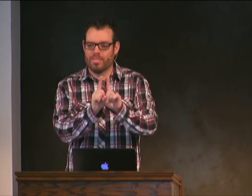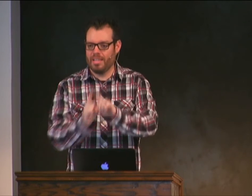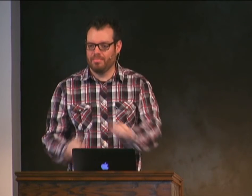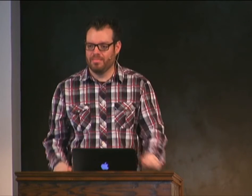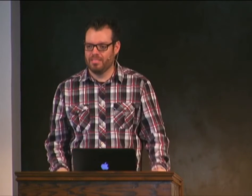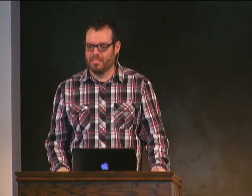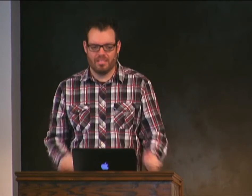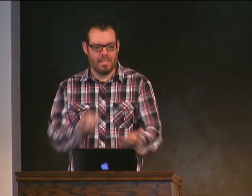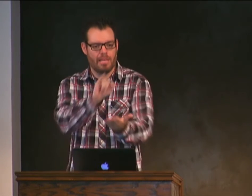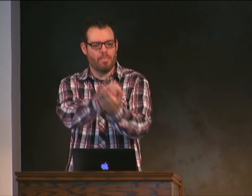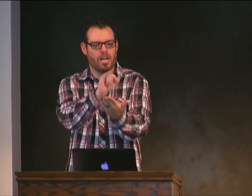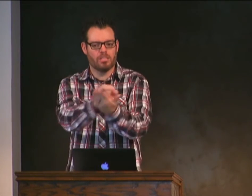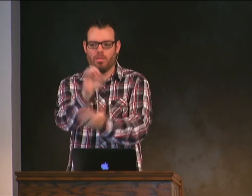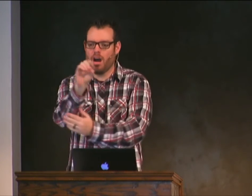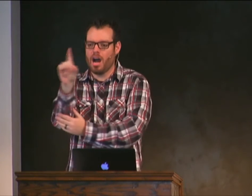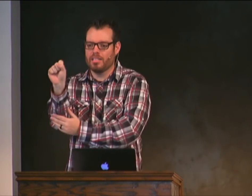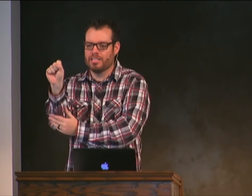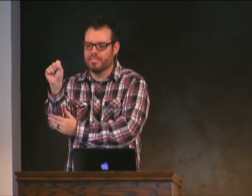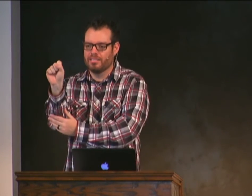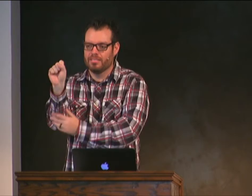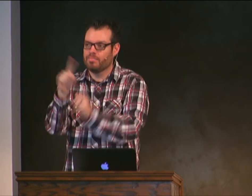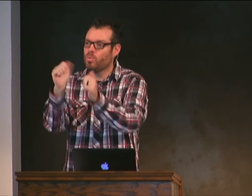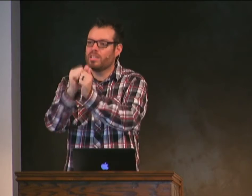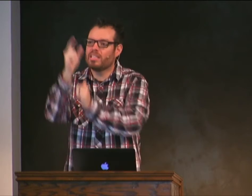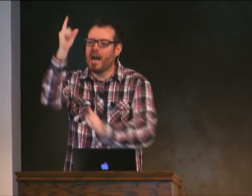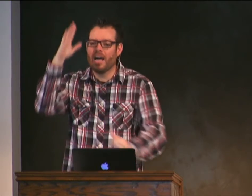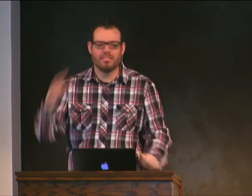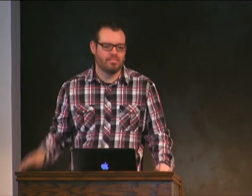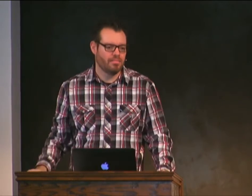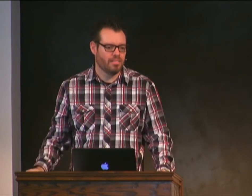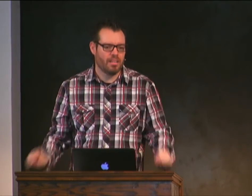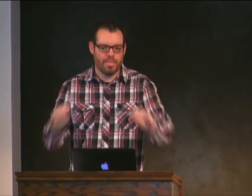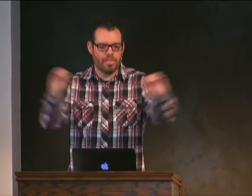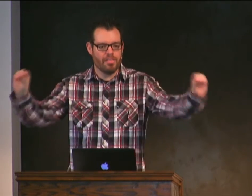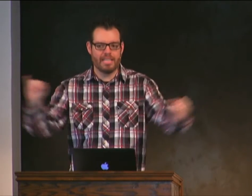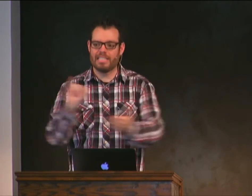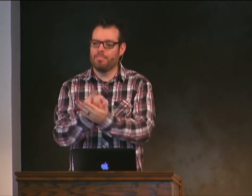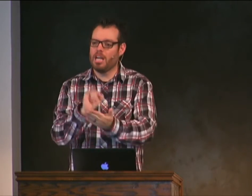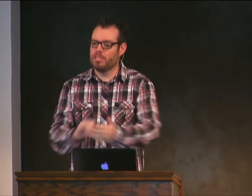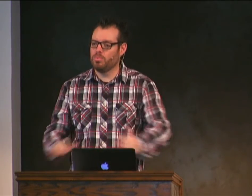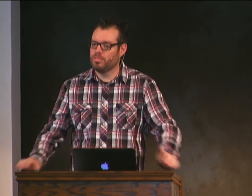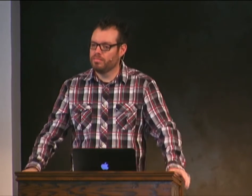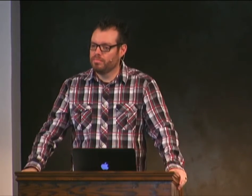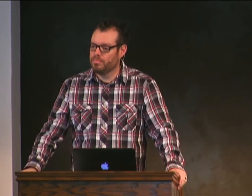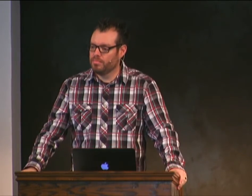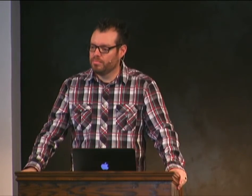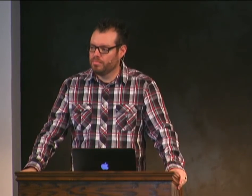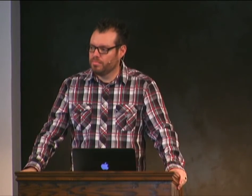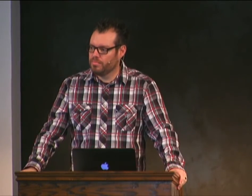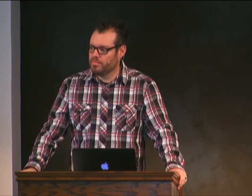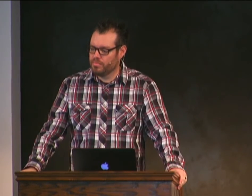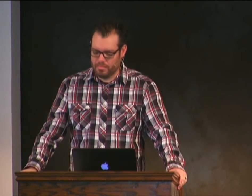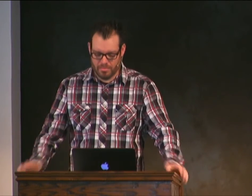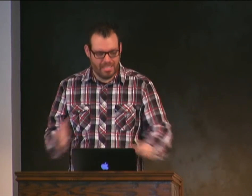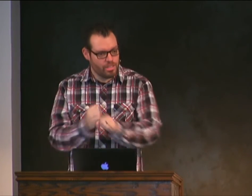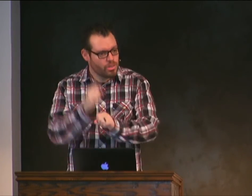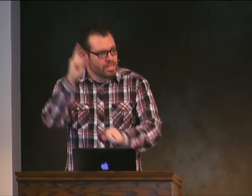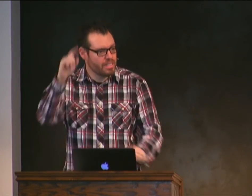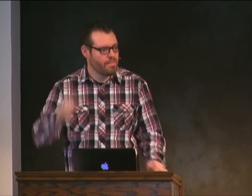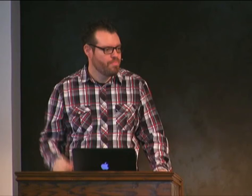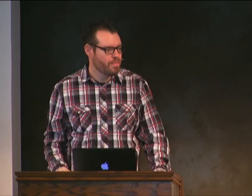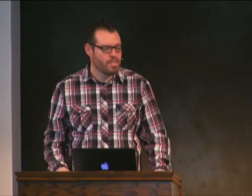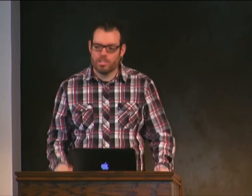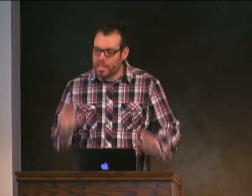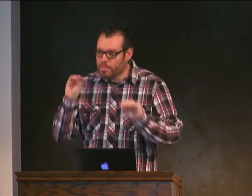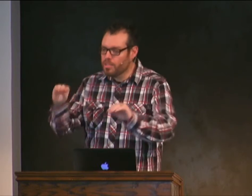God is with them. Impossible odds. But with God, nothing is impossible. You have to